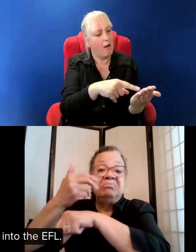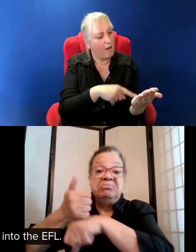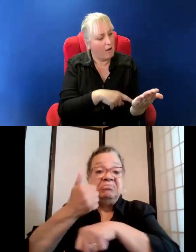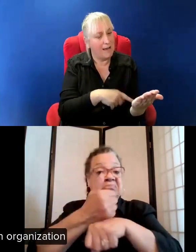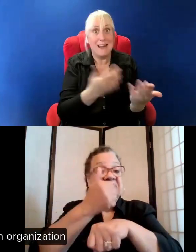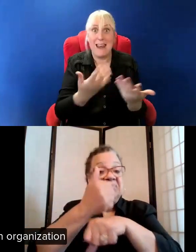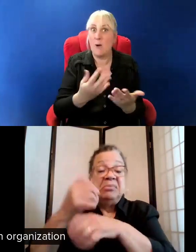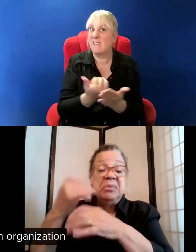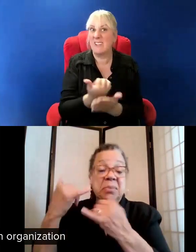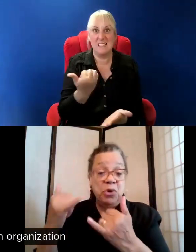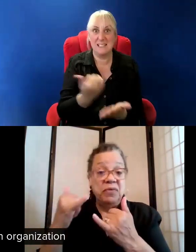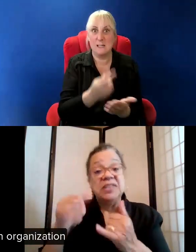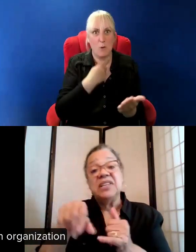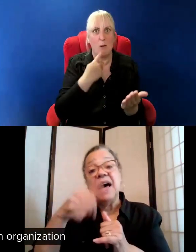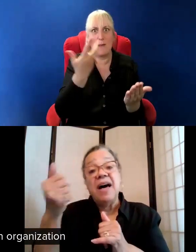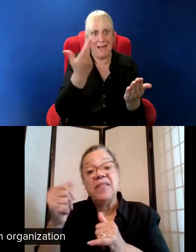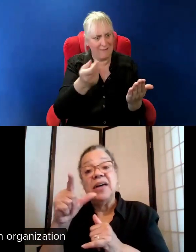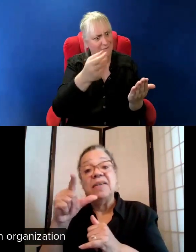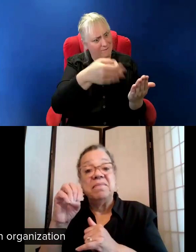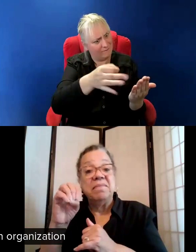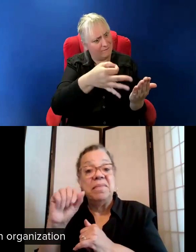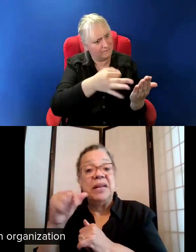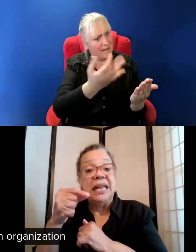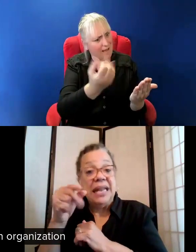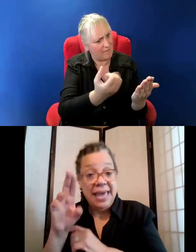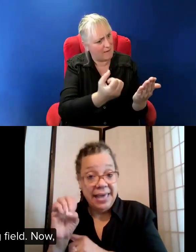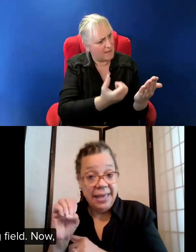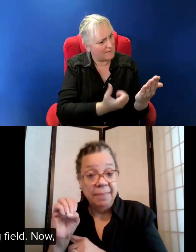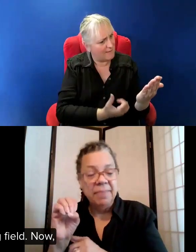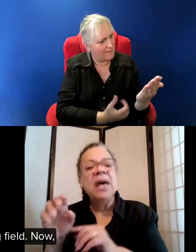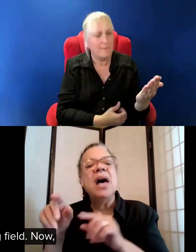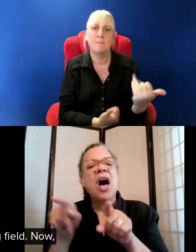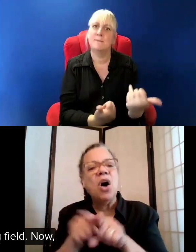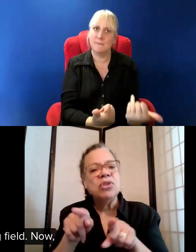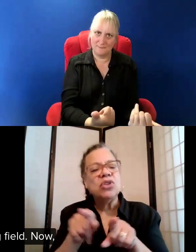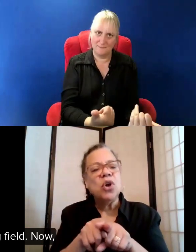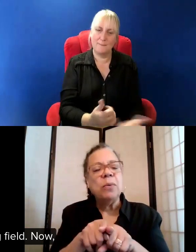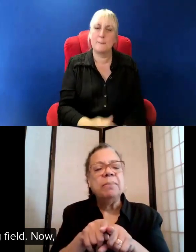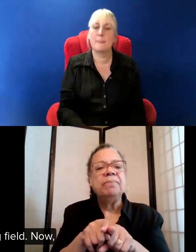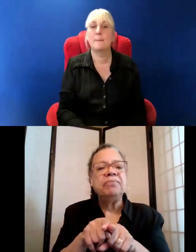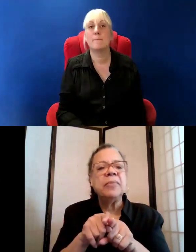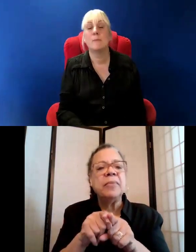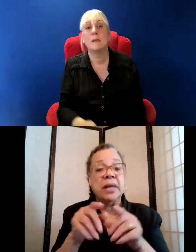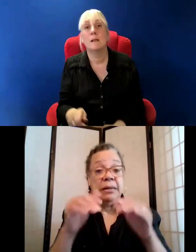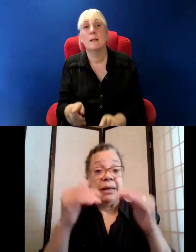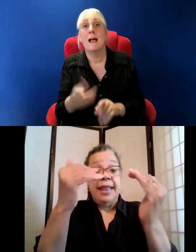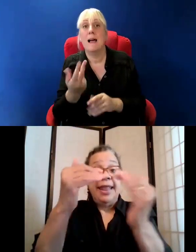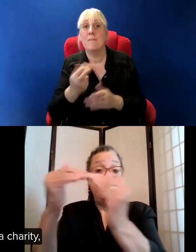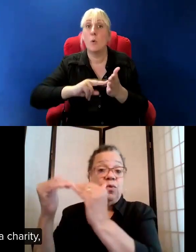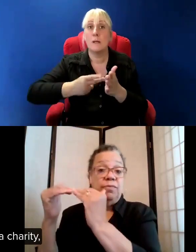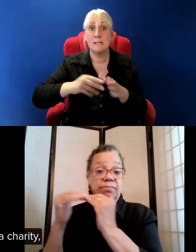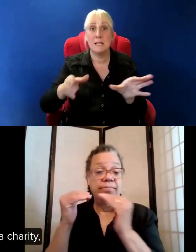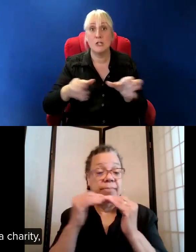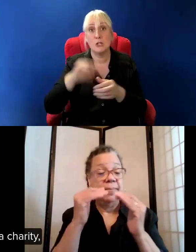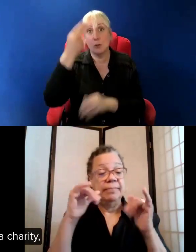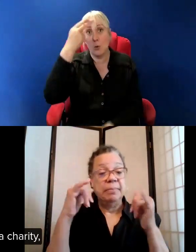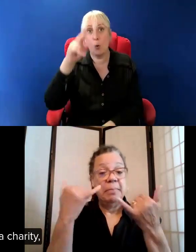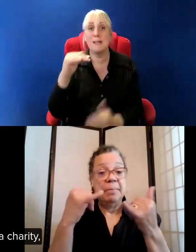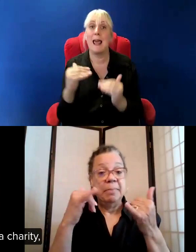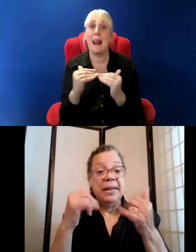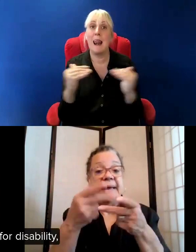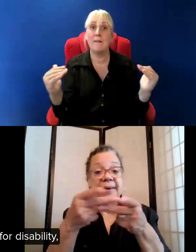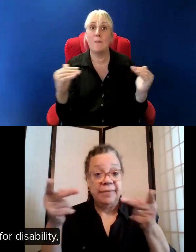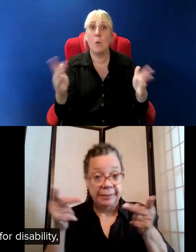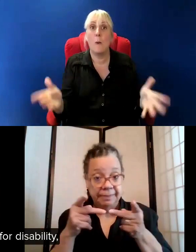EFL. There's also an organisation, Level Playing Field. Now they are a